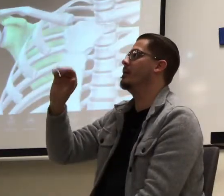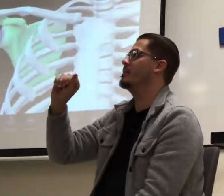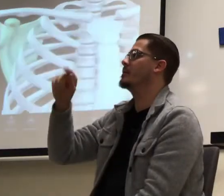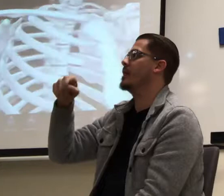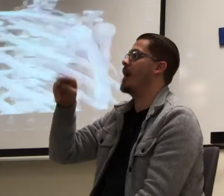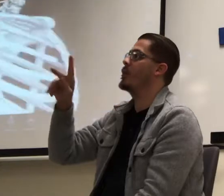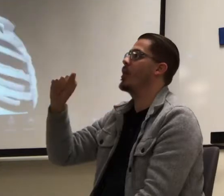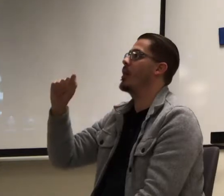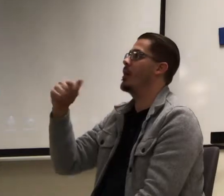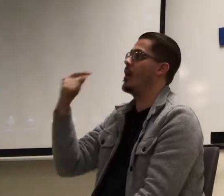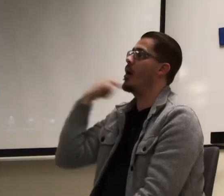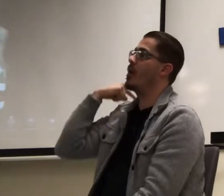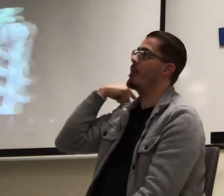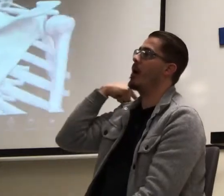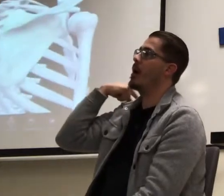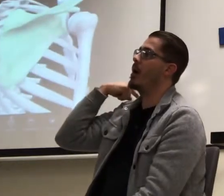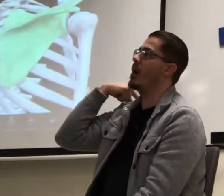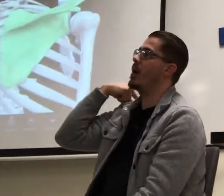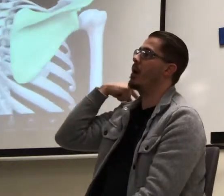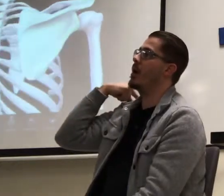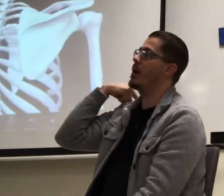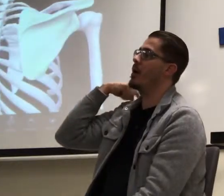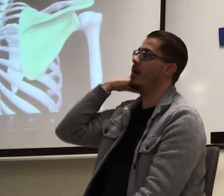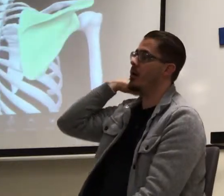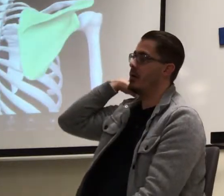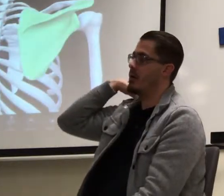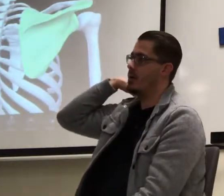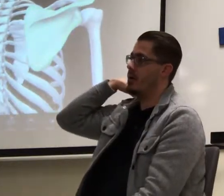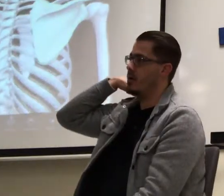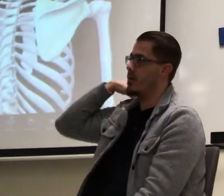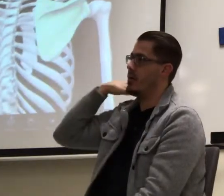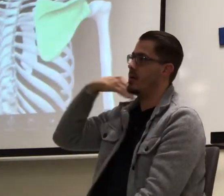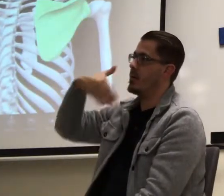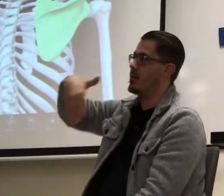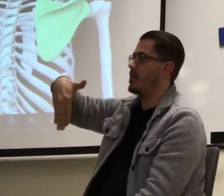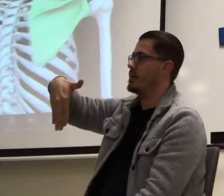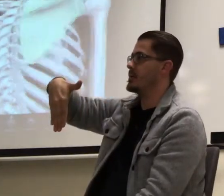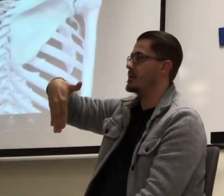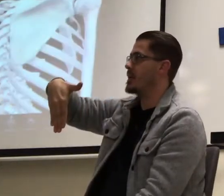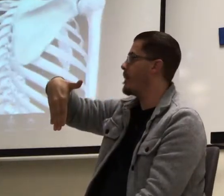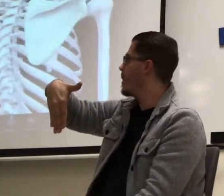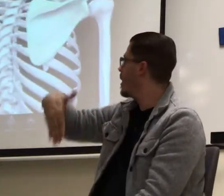Shoulder blades on your back. It's on your backside basically, and